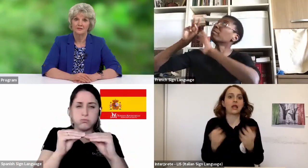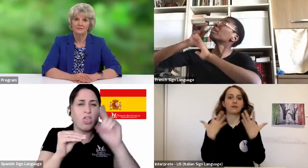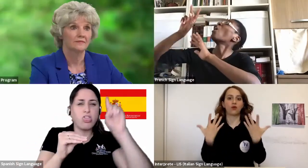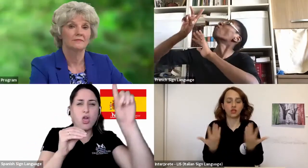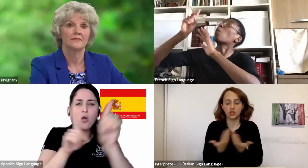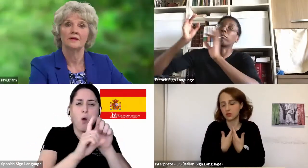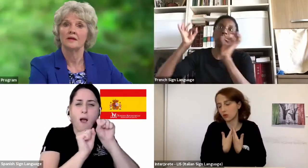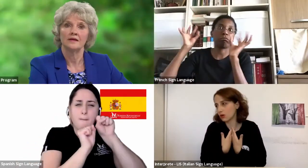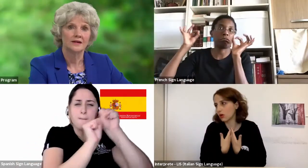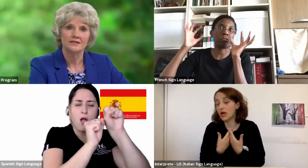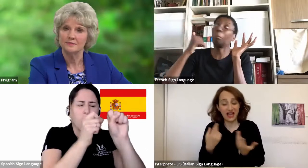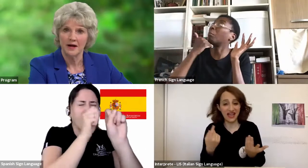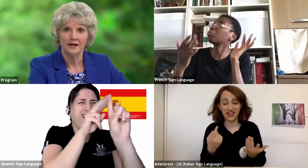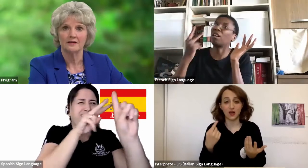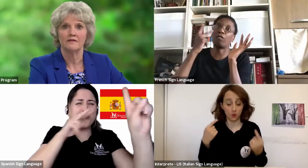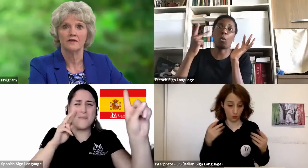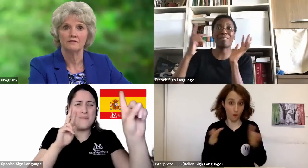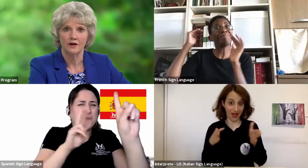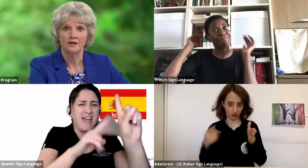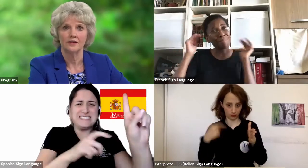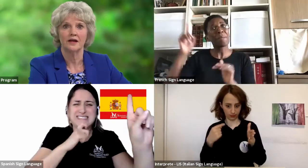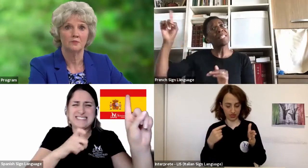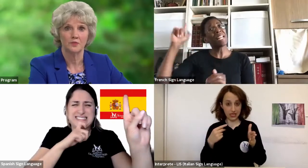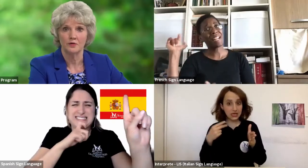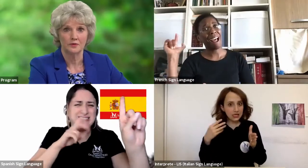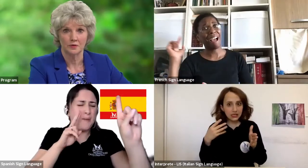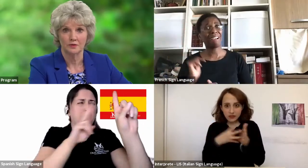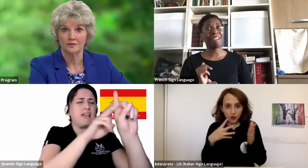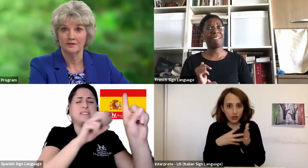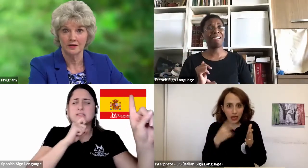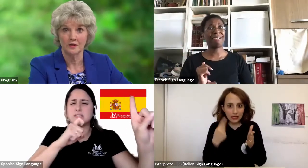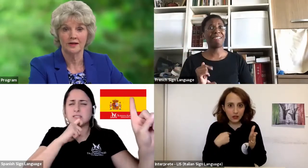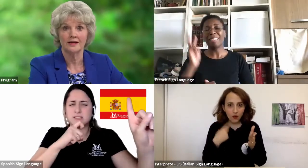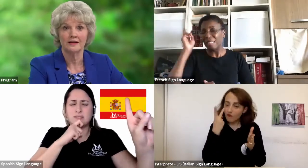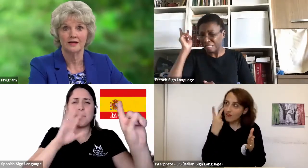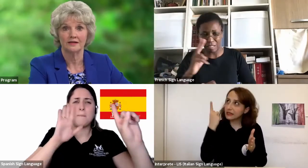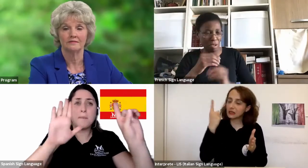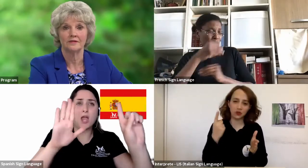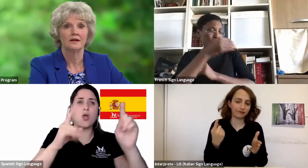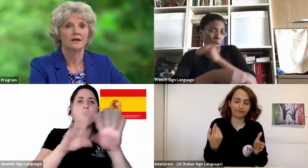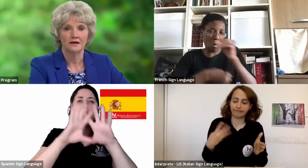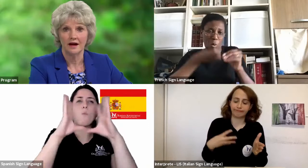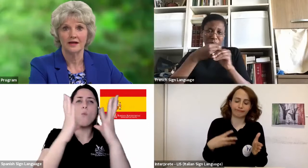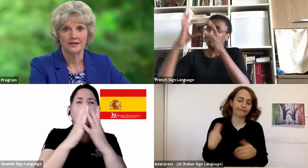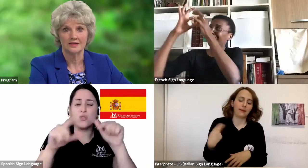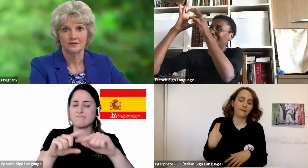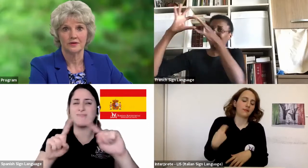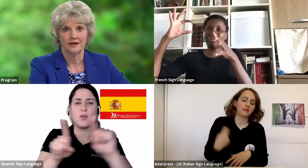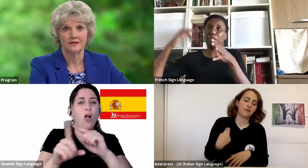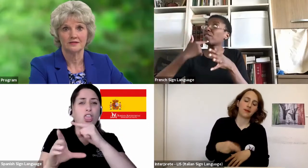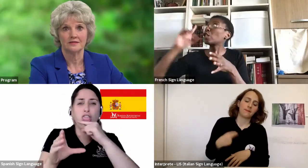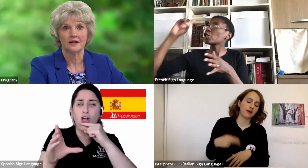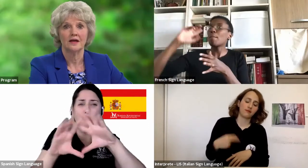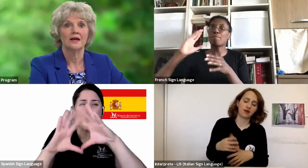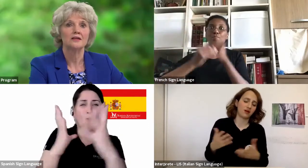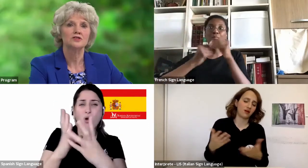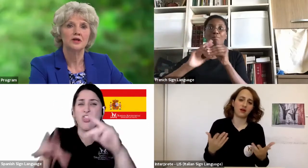us. Yet in spite of the fallen and broken world that you and I live in, God is with